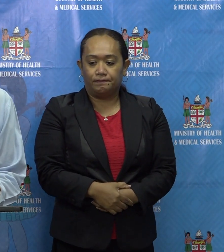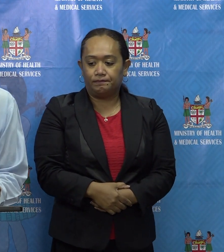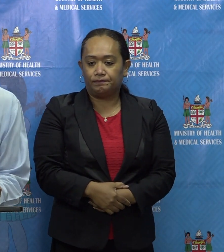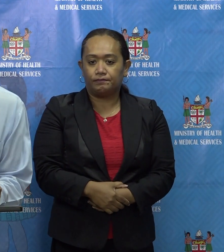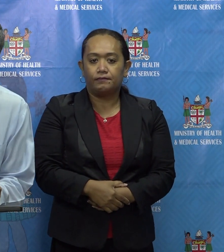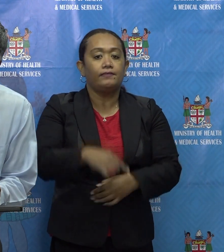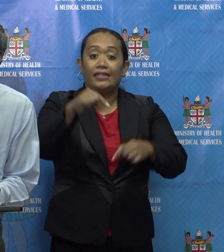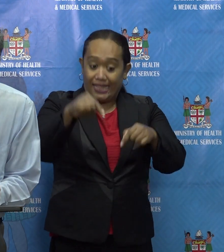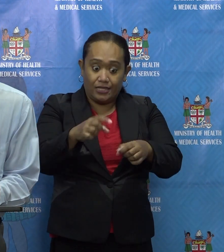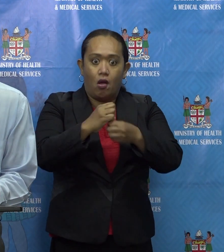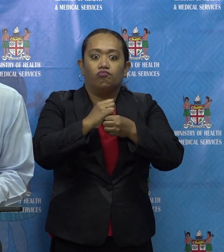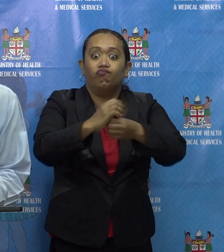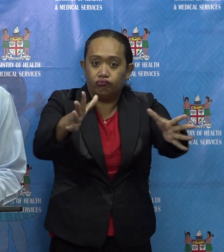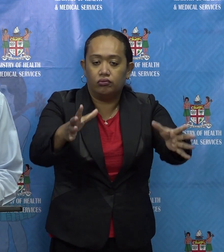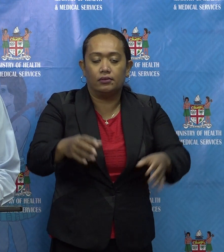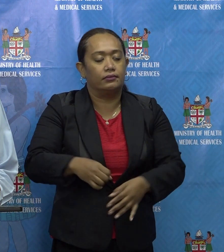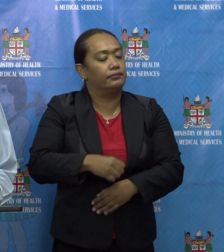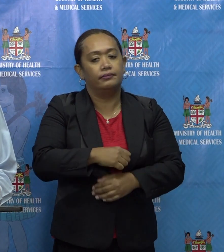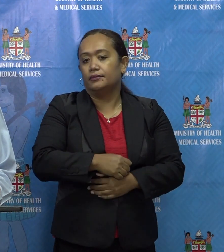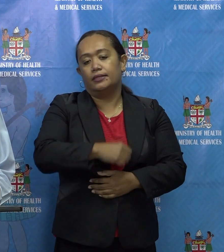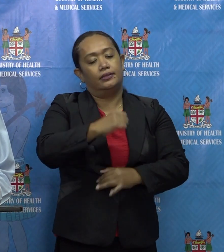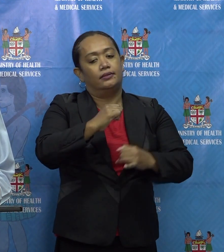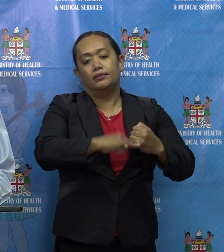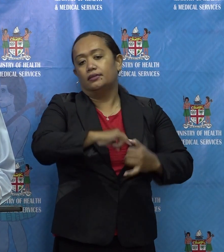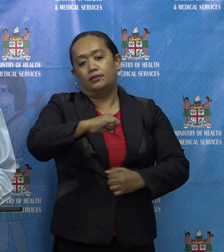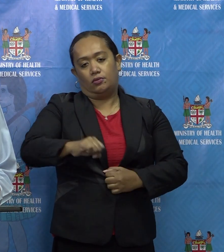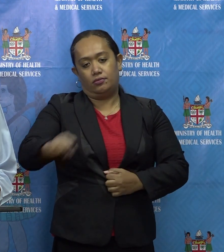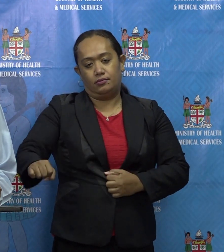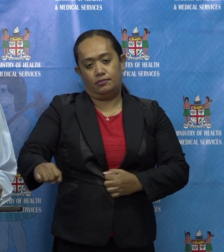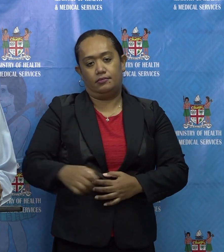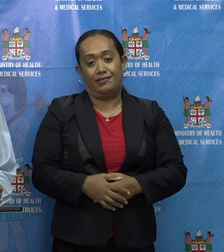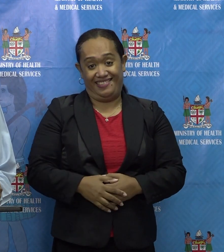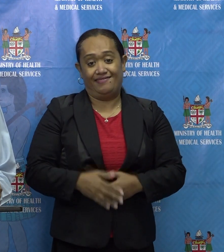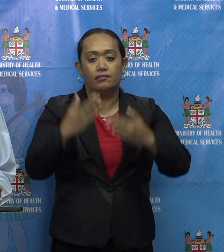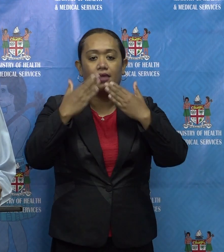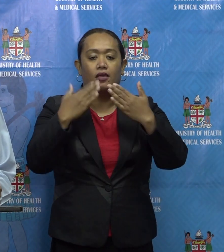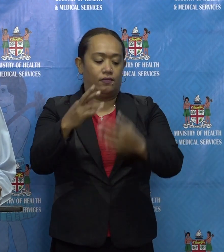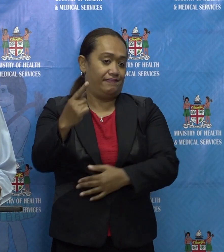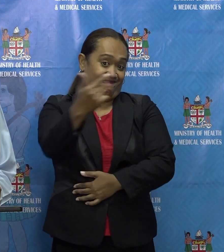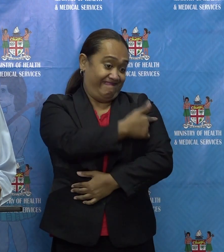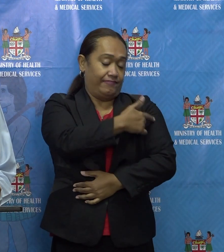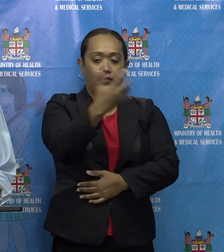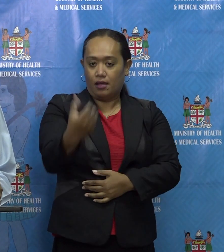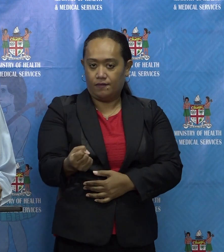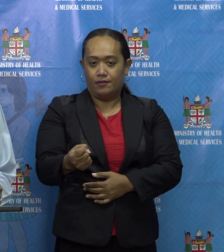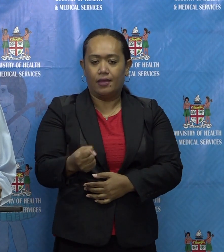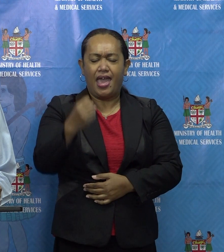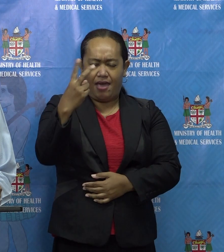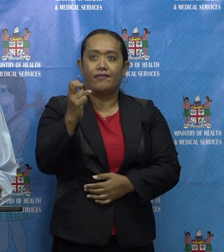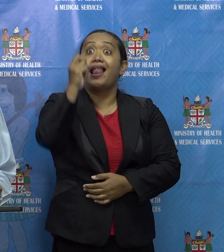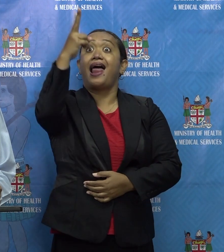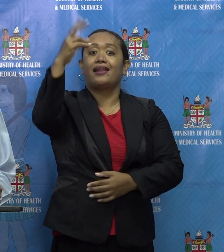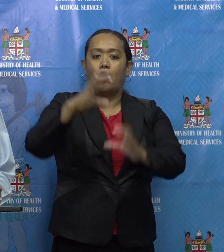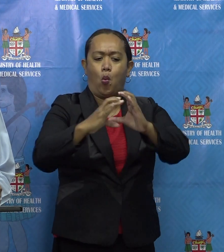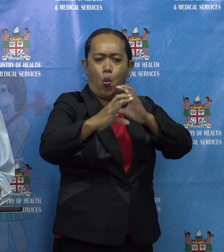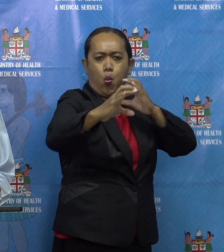This outbreak is far more serious than anything we faced last year. But thanks to these vaccines, the light at the end of this tunnel has